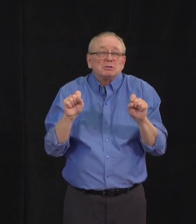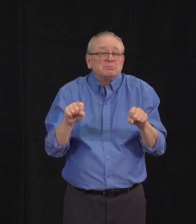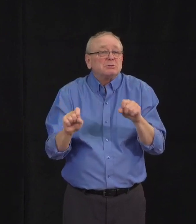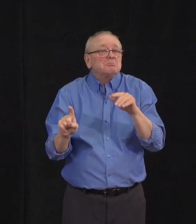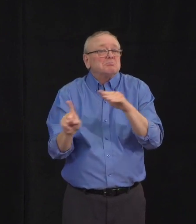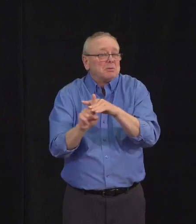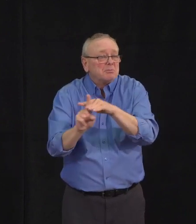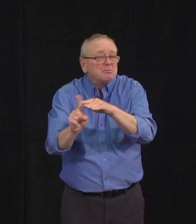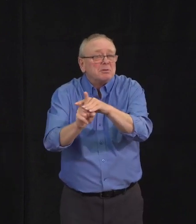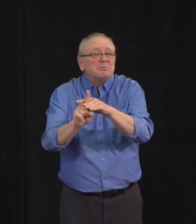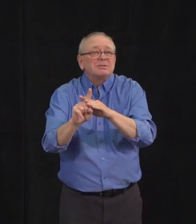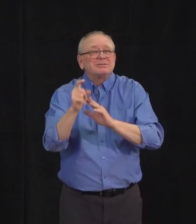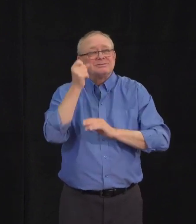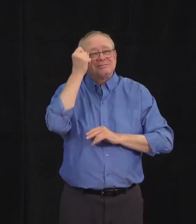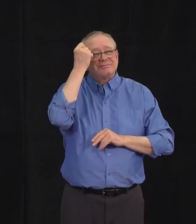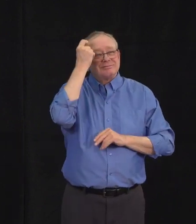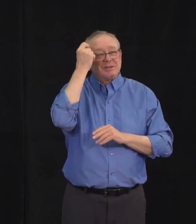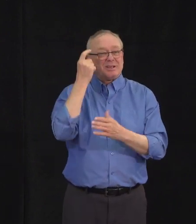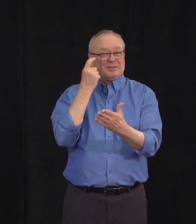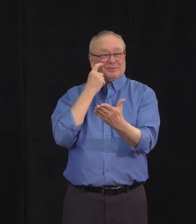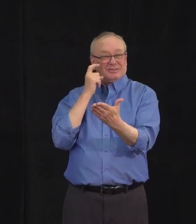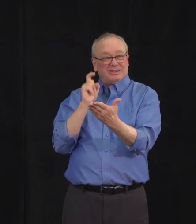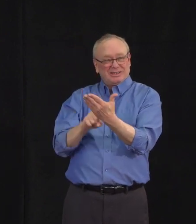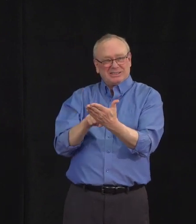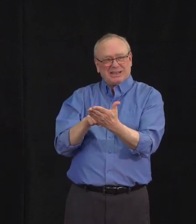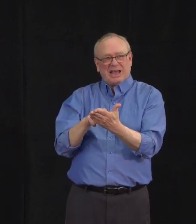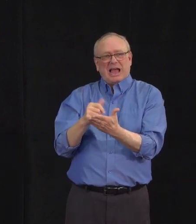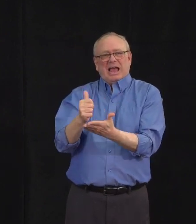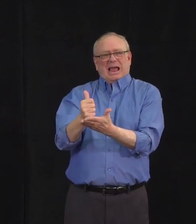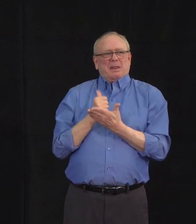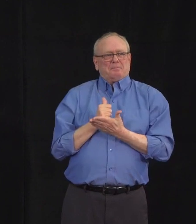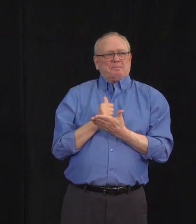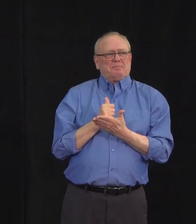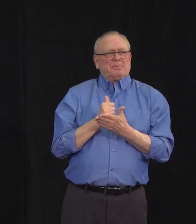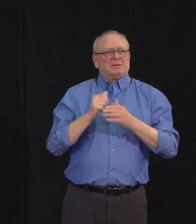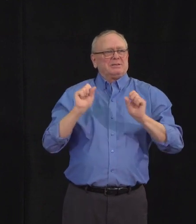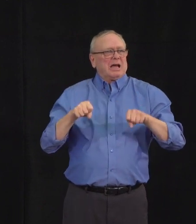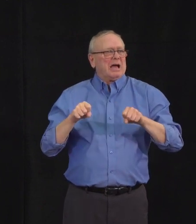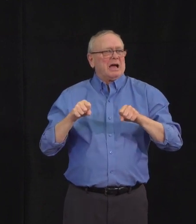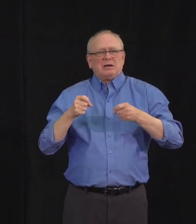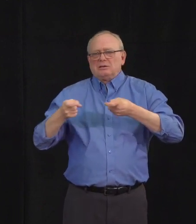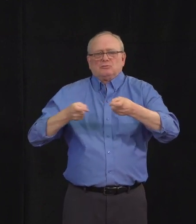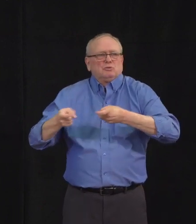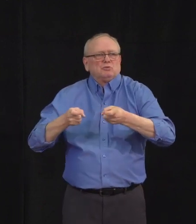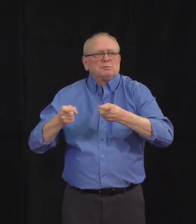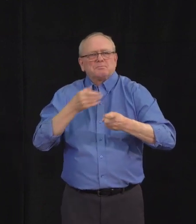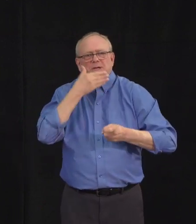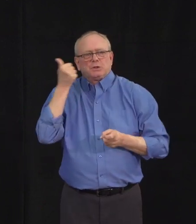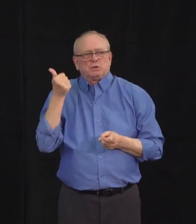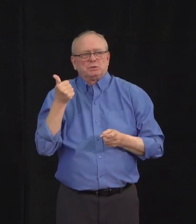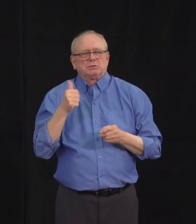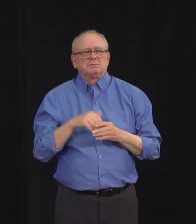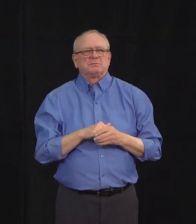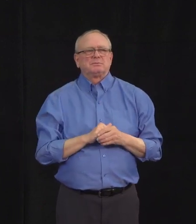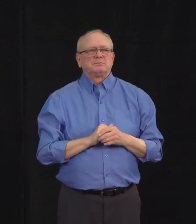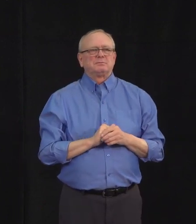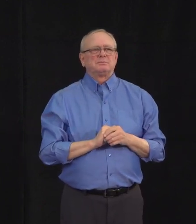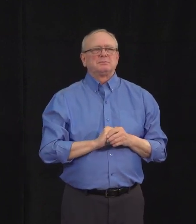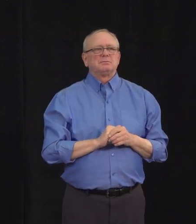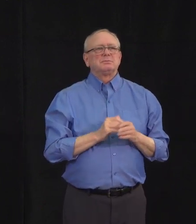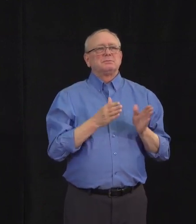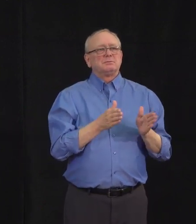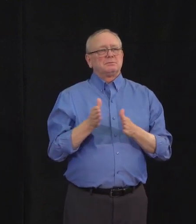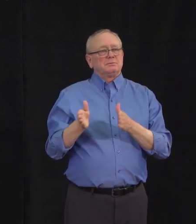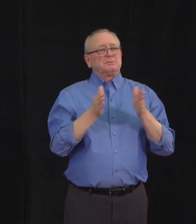to identify cases before symptoms start, helping to better control an outbreak. To protect the health of workers,